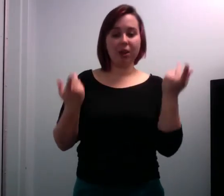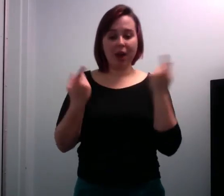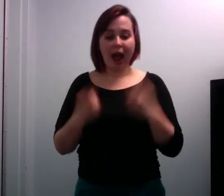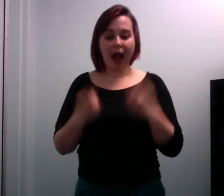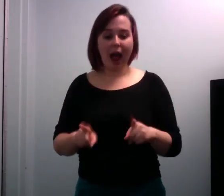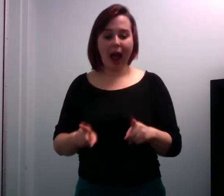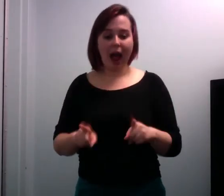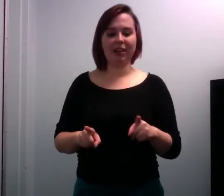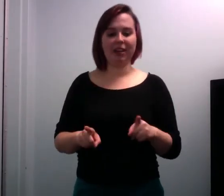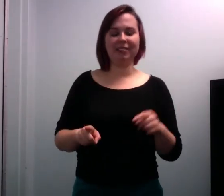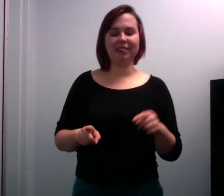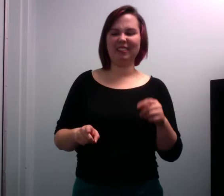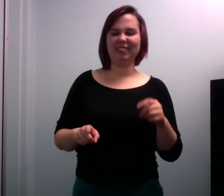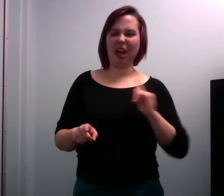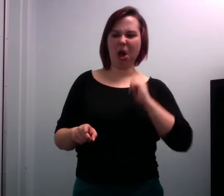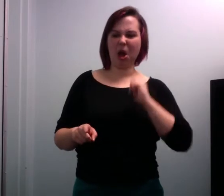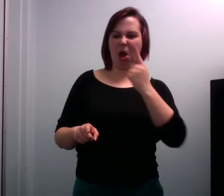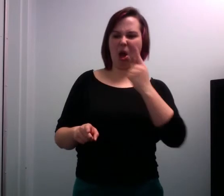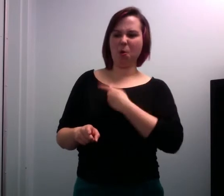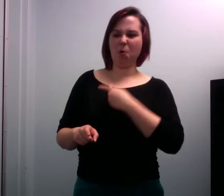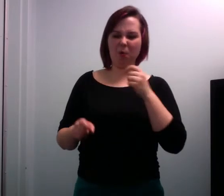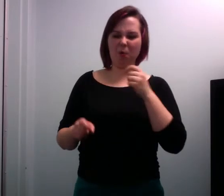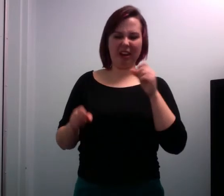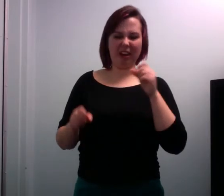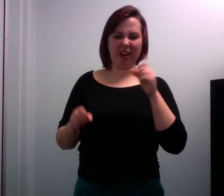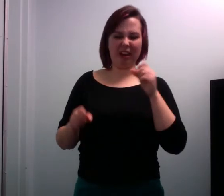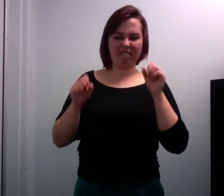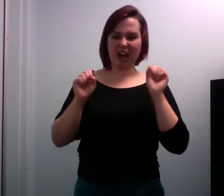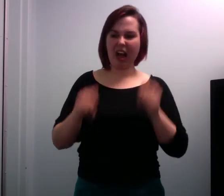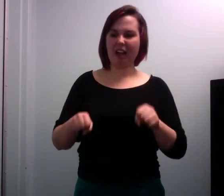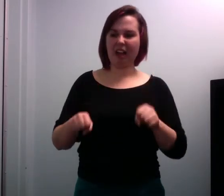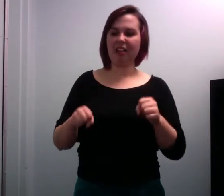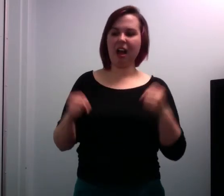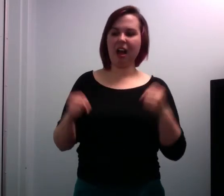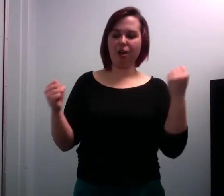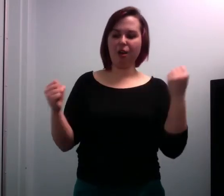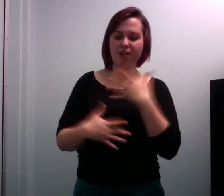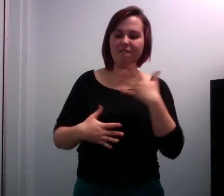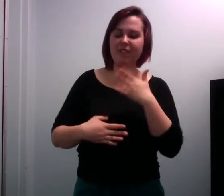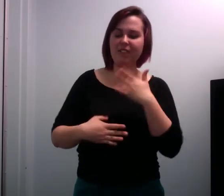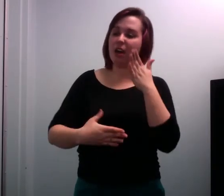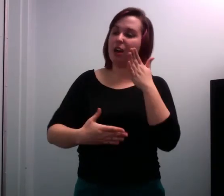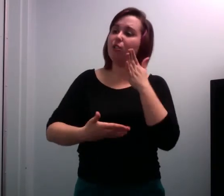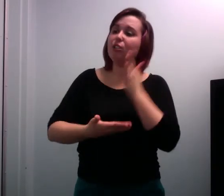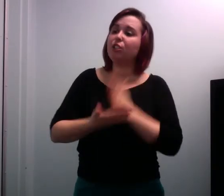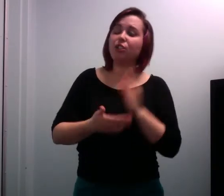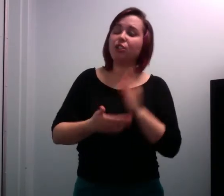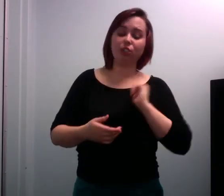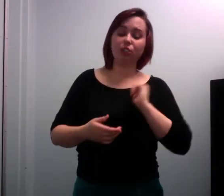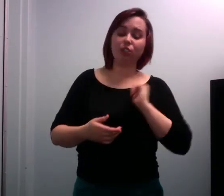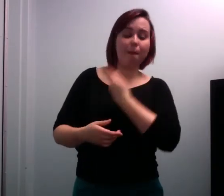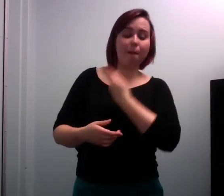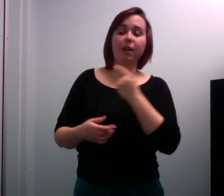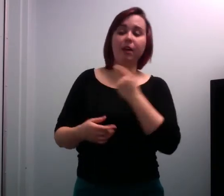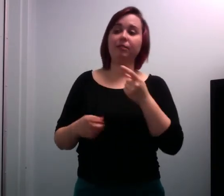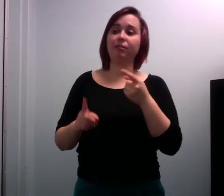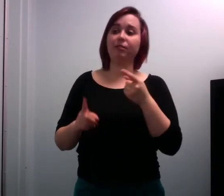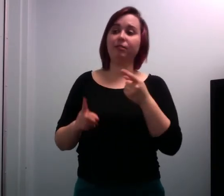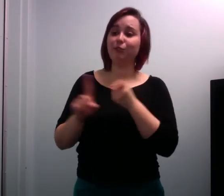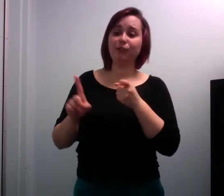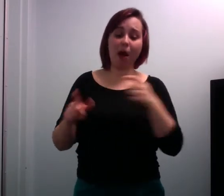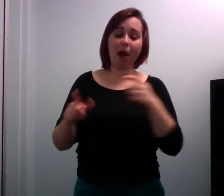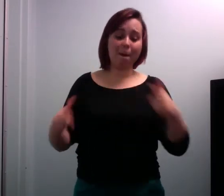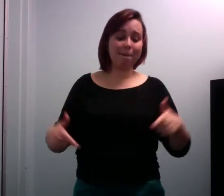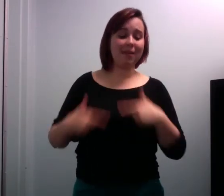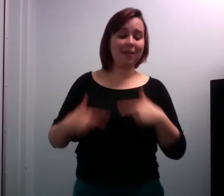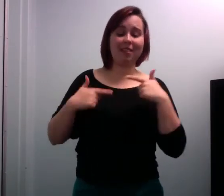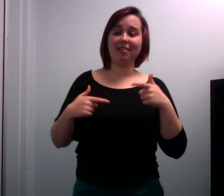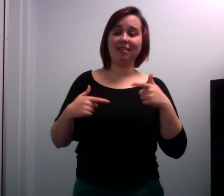immobilize us and to stop us from living fully or realizing our dreams. Well, what's the